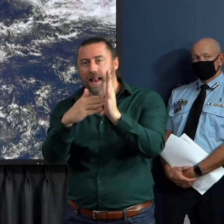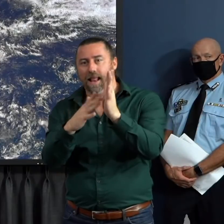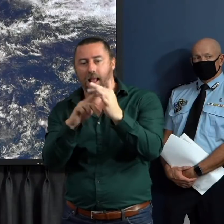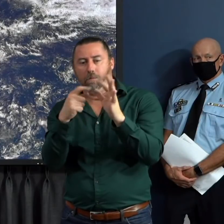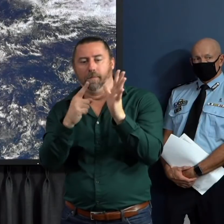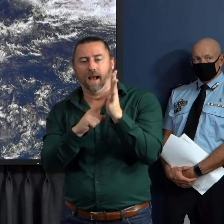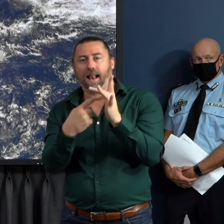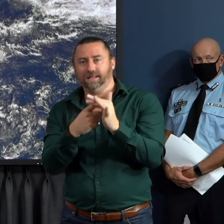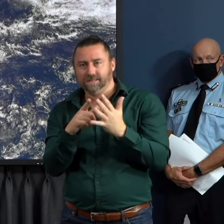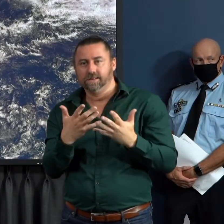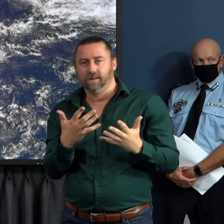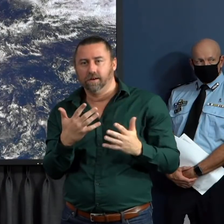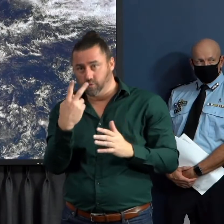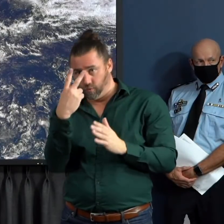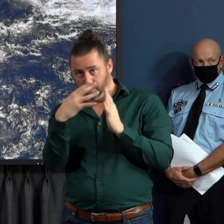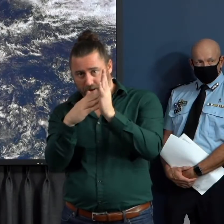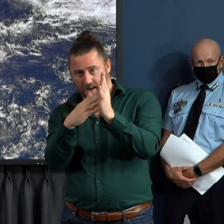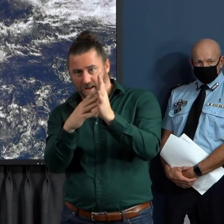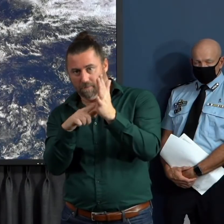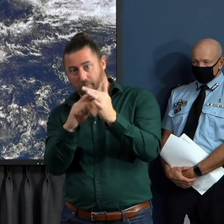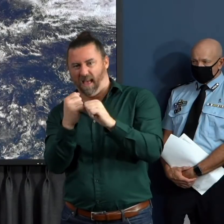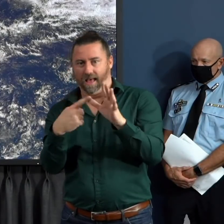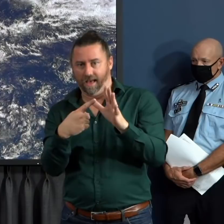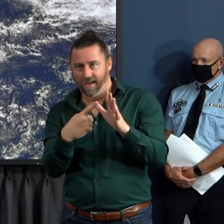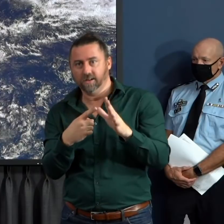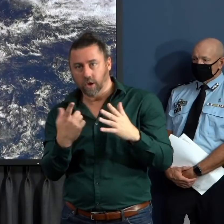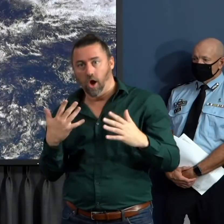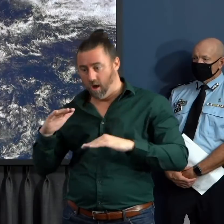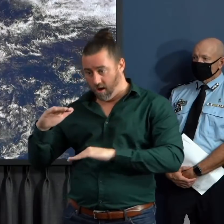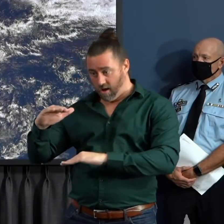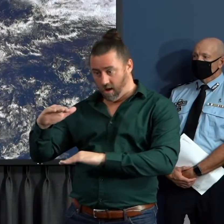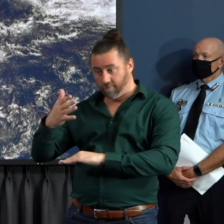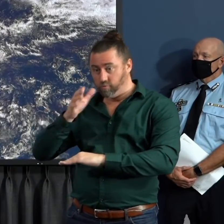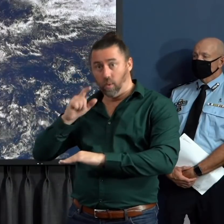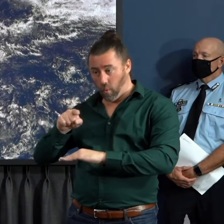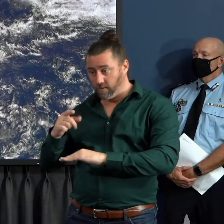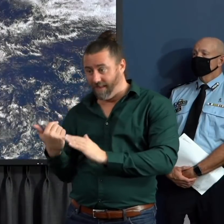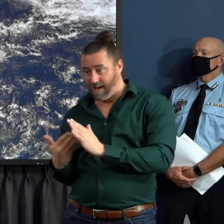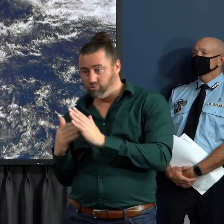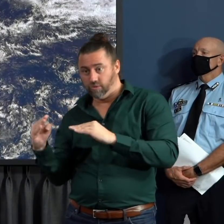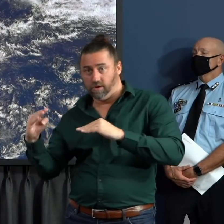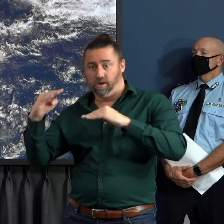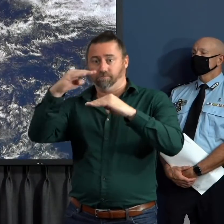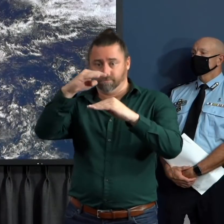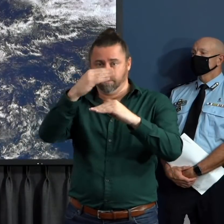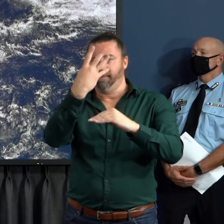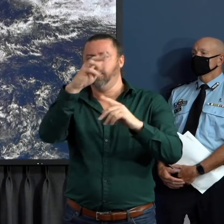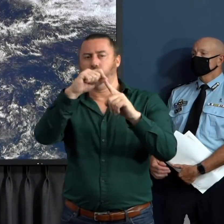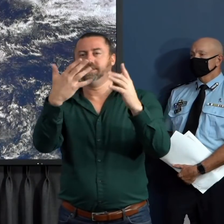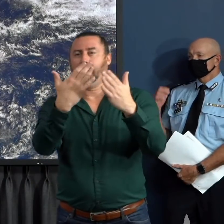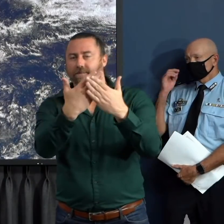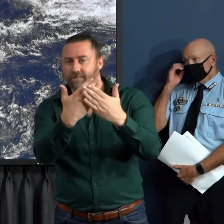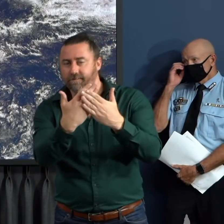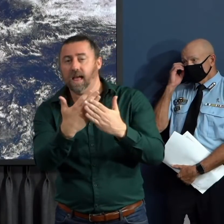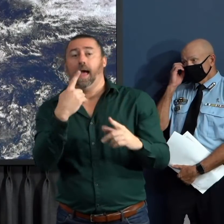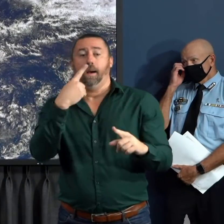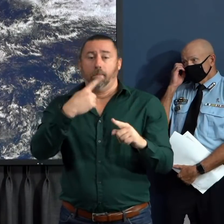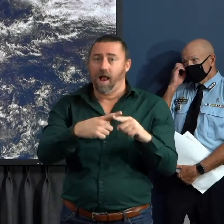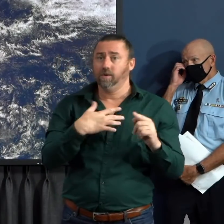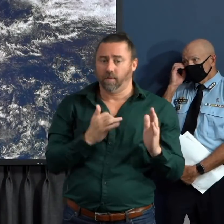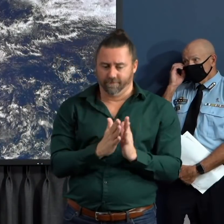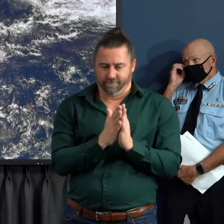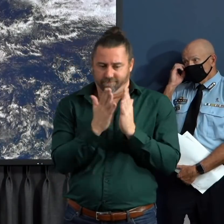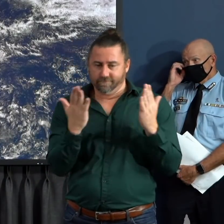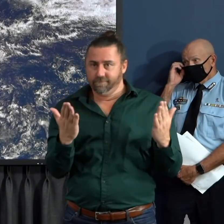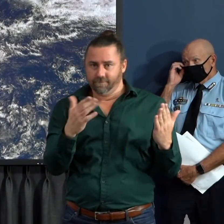40%. So that's probably the first point there. The second point around the manuals, and finally, the other element I would say